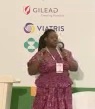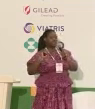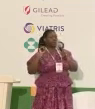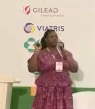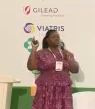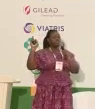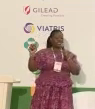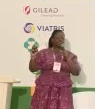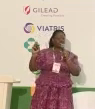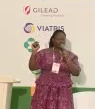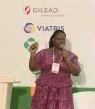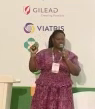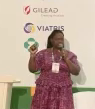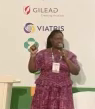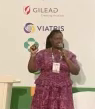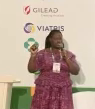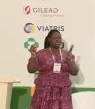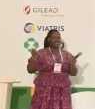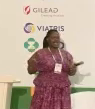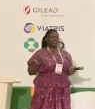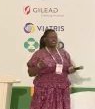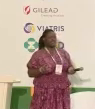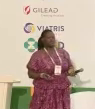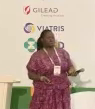just seemed like, oh, TS.